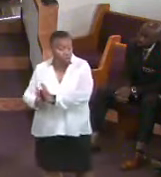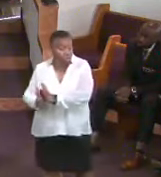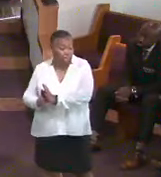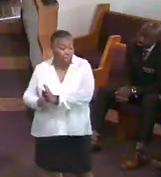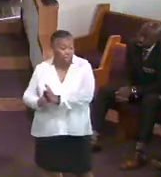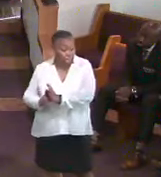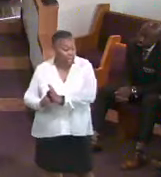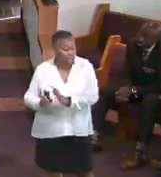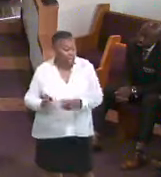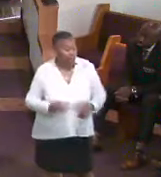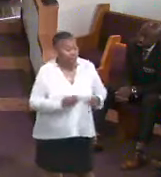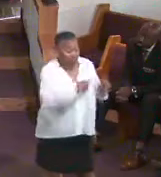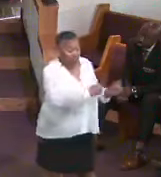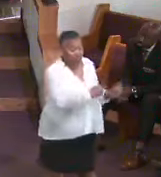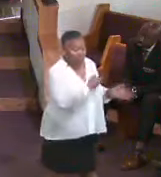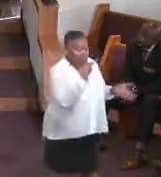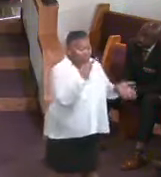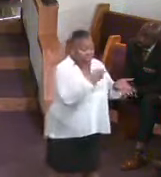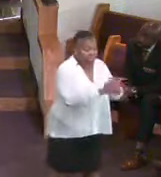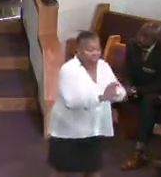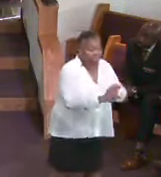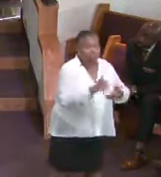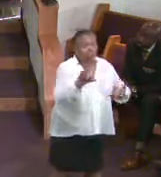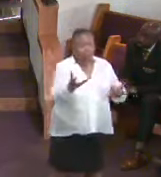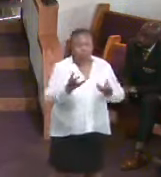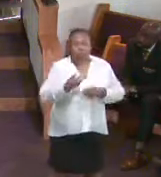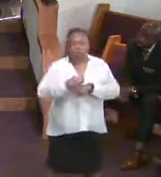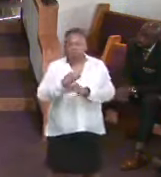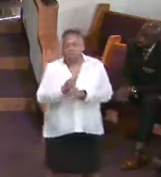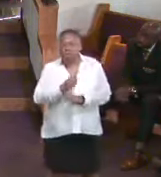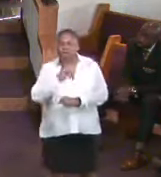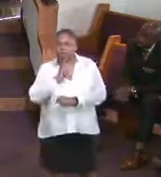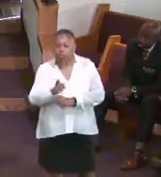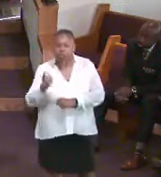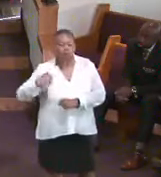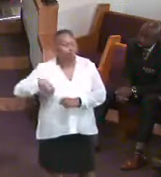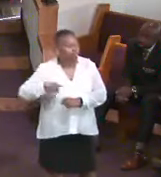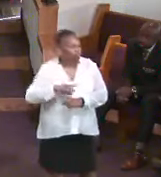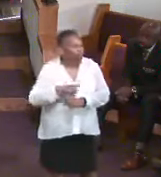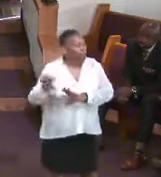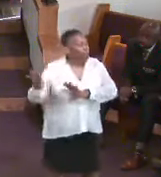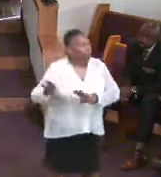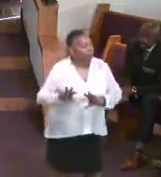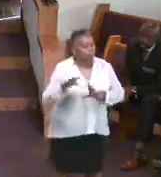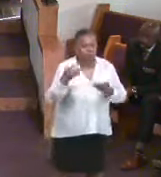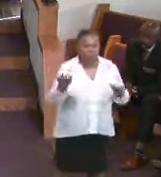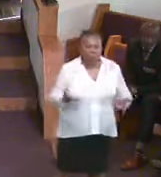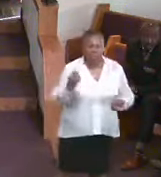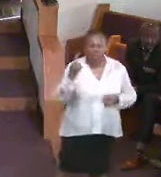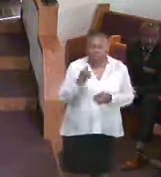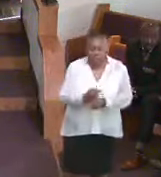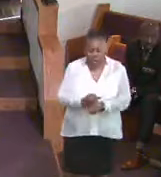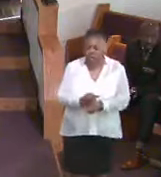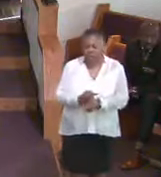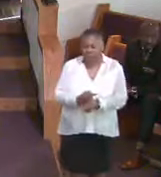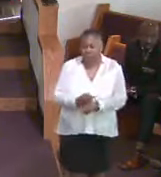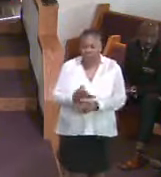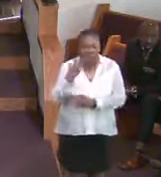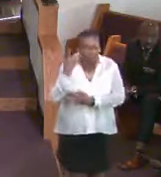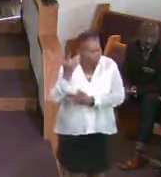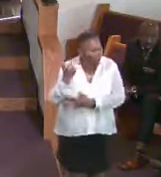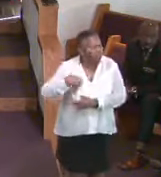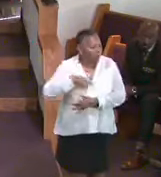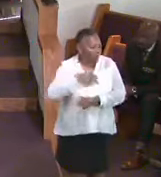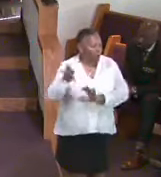our secretary. We just want to make certain that we do things, and this is in order, but I just wanted you to be informed while we're doing what we do. We want you to pay attention to